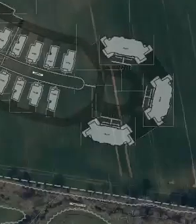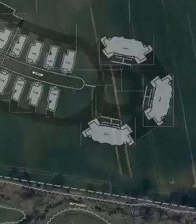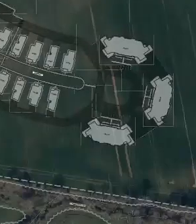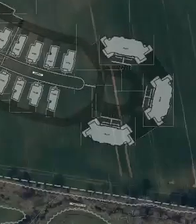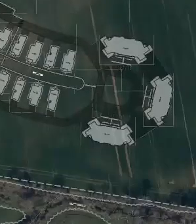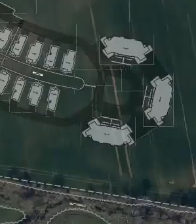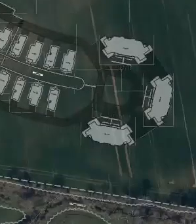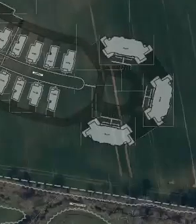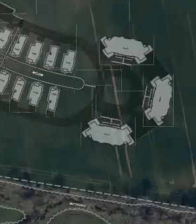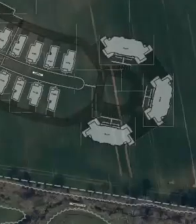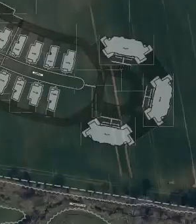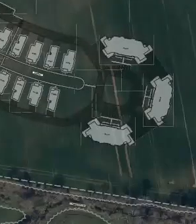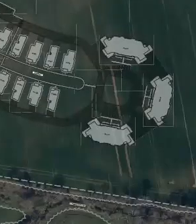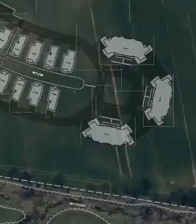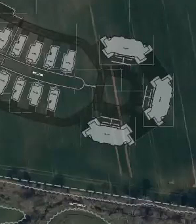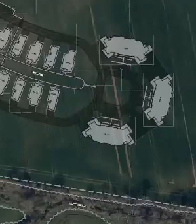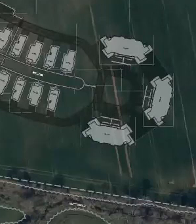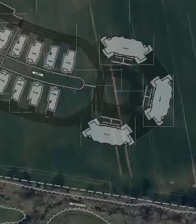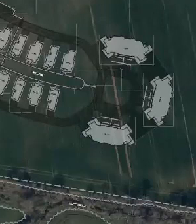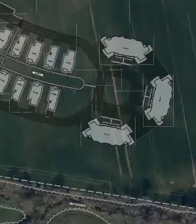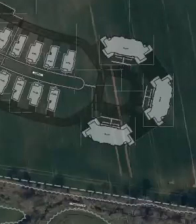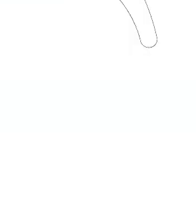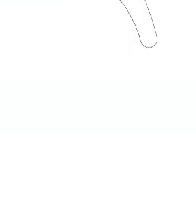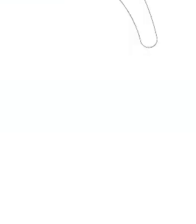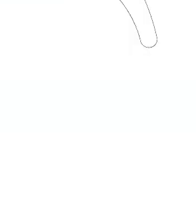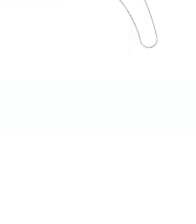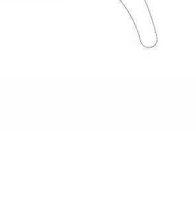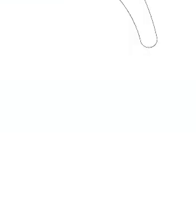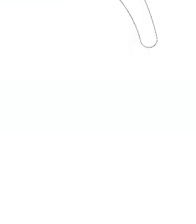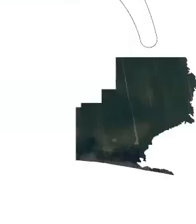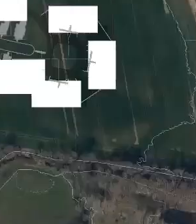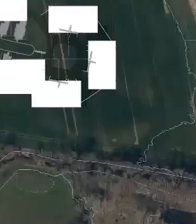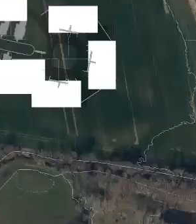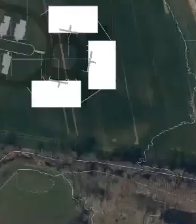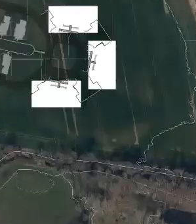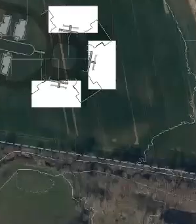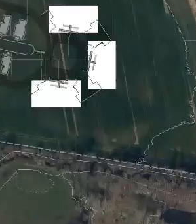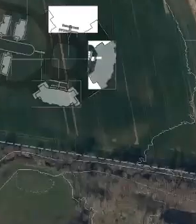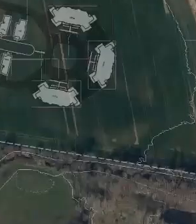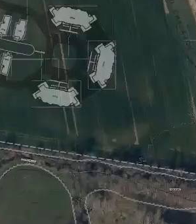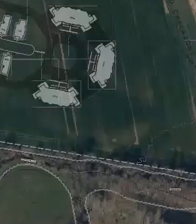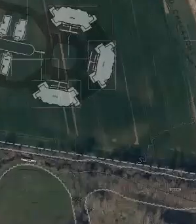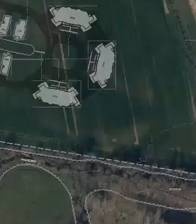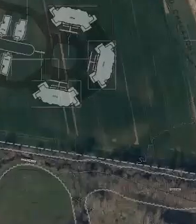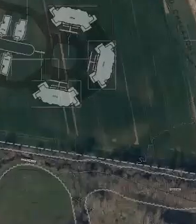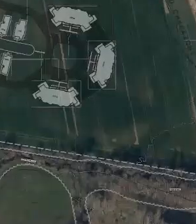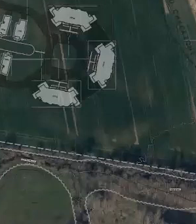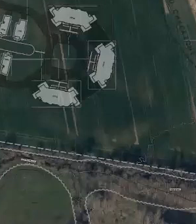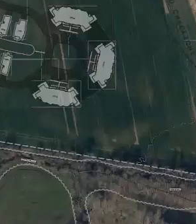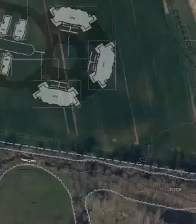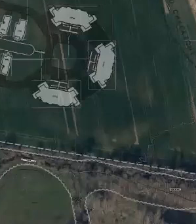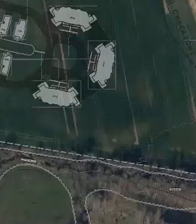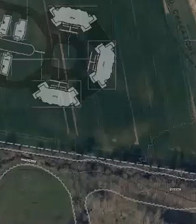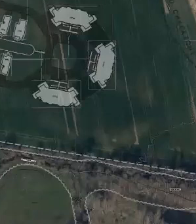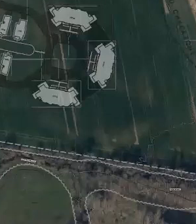in that. Yeah, it's not there now, but the last one there was. Yeah. She Oh, can there you raise go. it up. Zoom out. yeah. There you go. Yep, you can see right